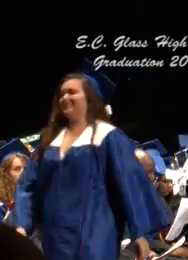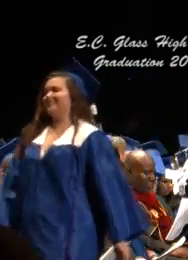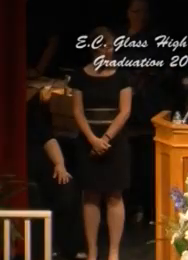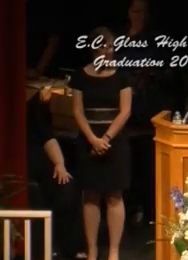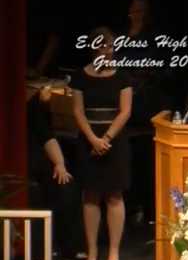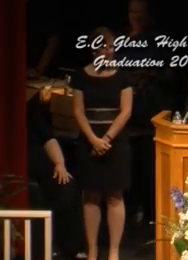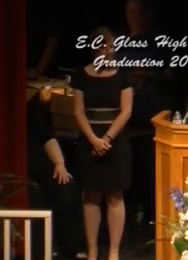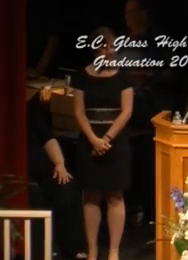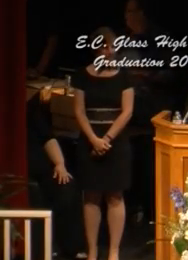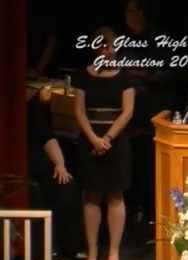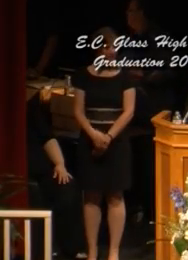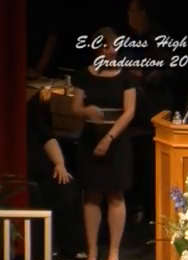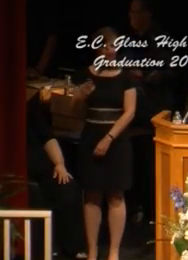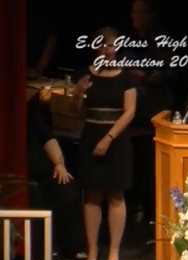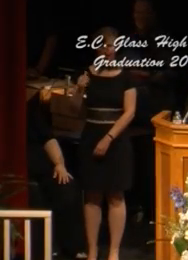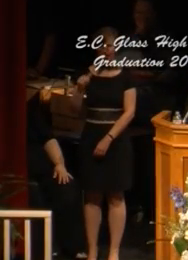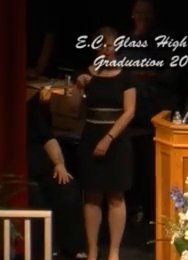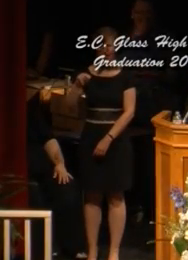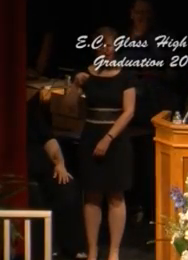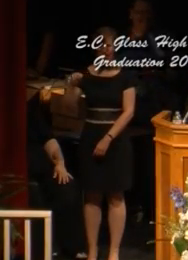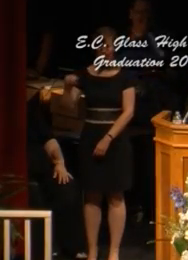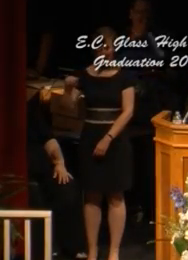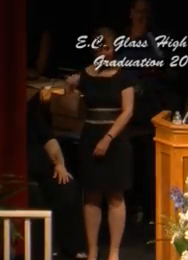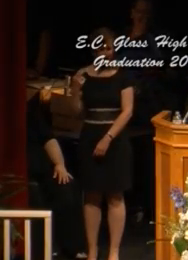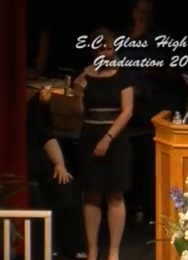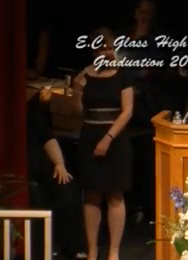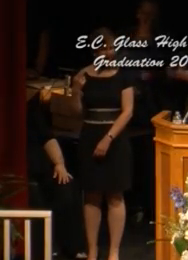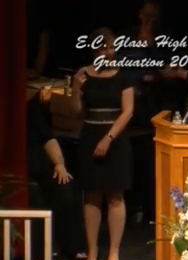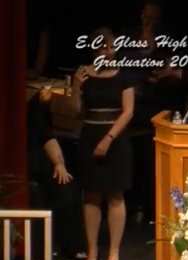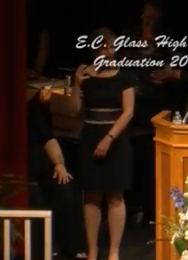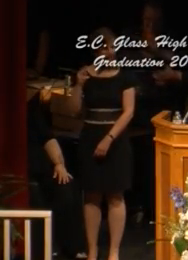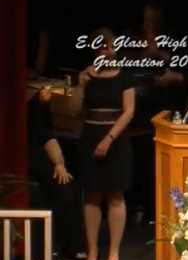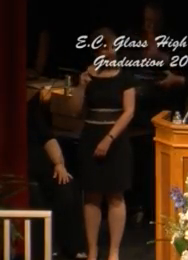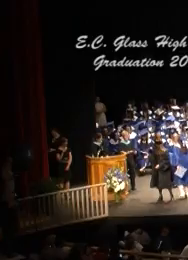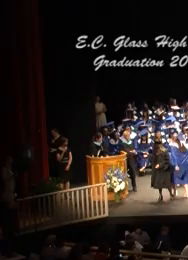Hannah Alexa Mendez Ruffy.